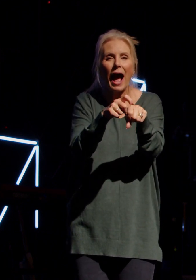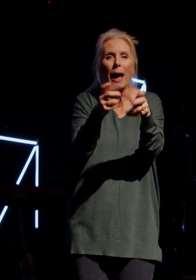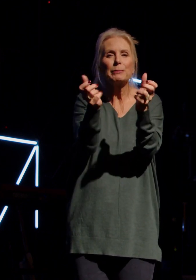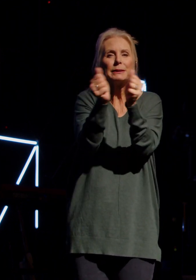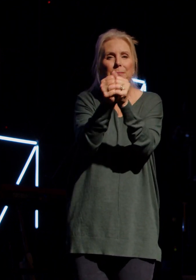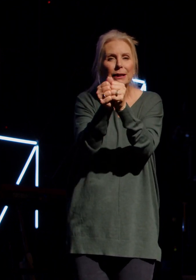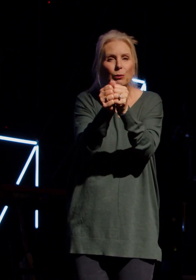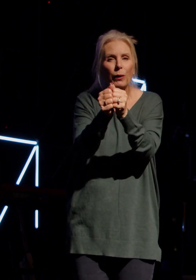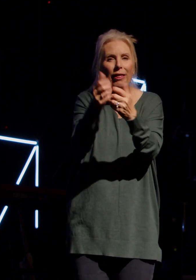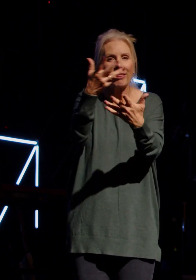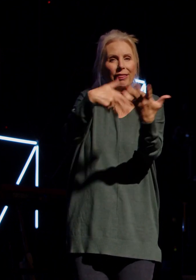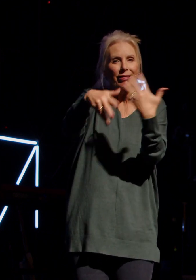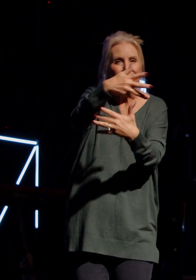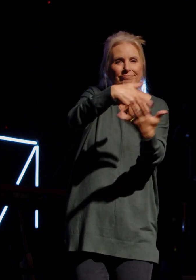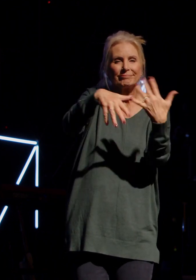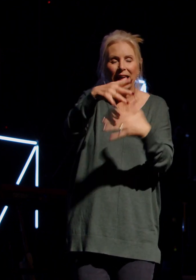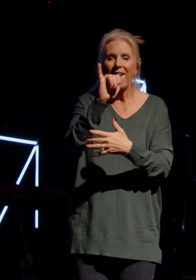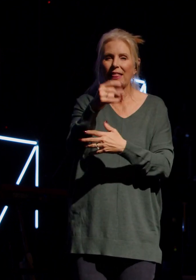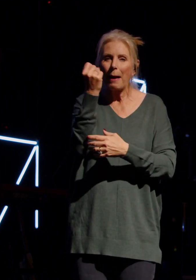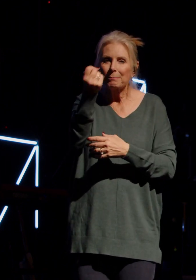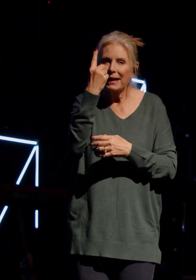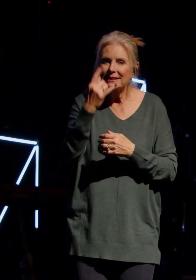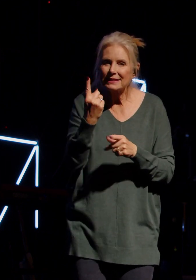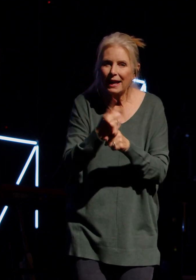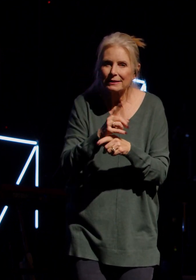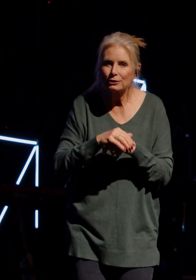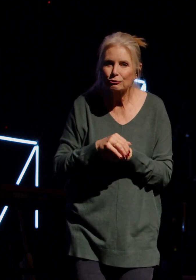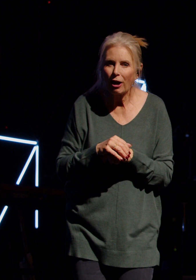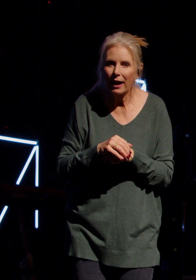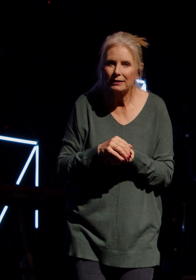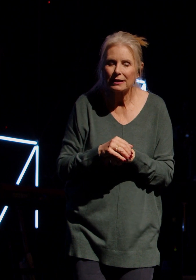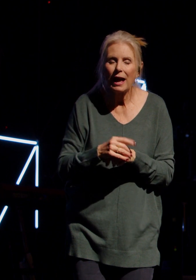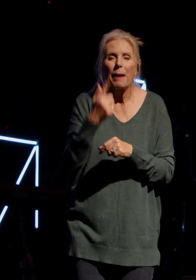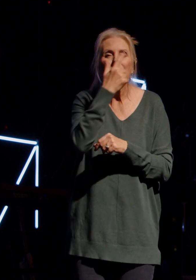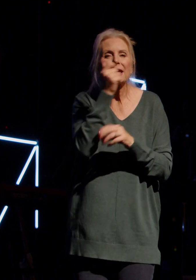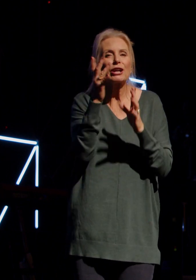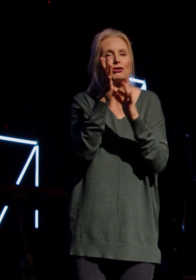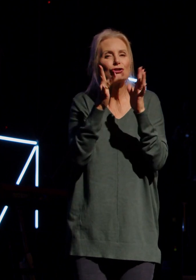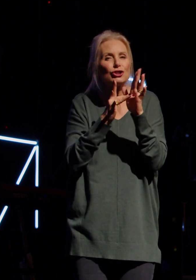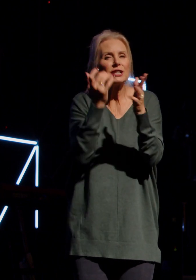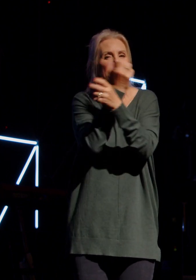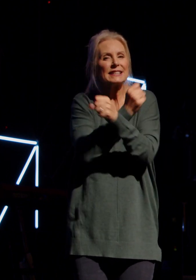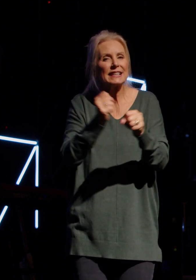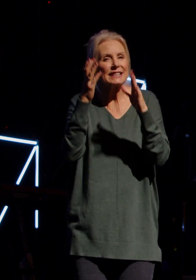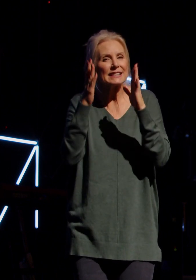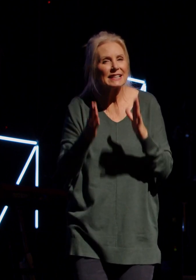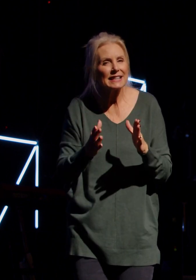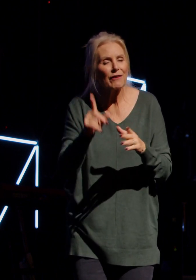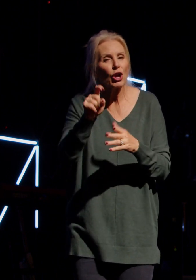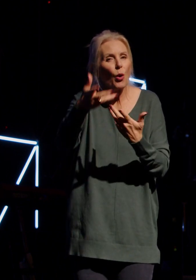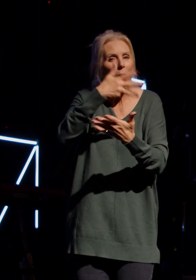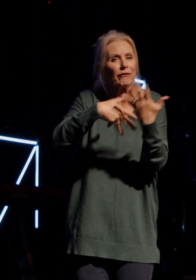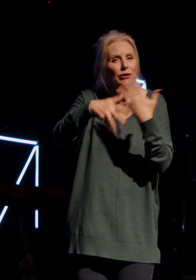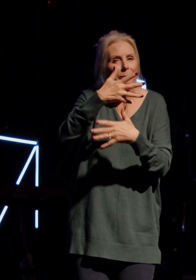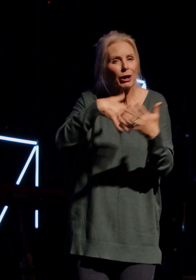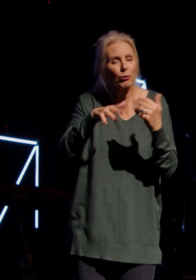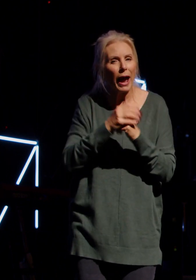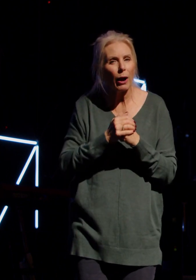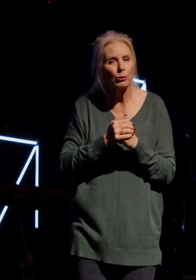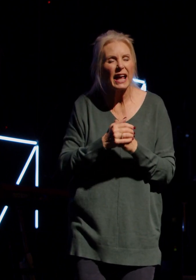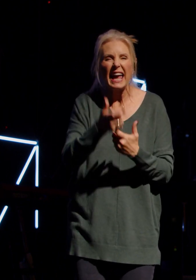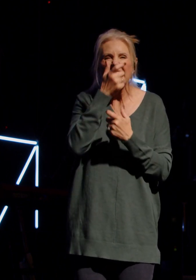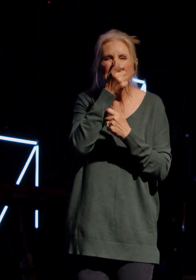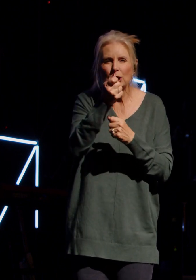be with them, which makes sense, right? Because Jesus is the Savior of sinners. He has to be around them. Now, isn't